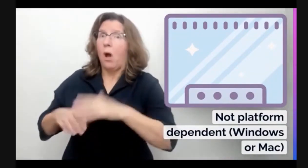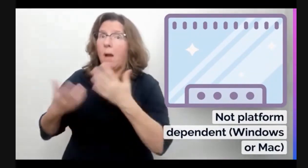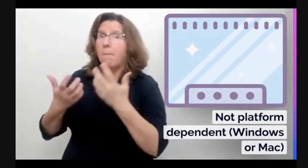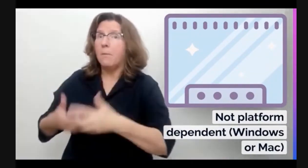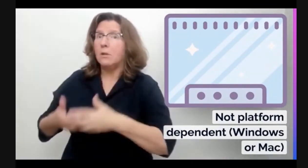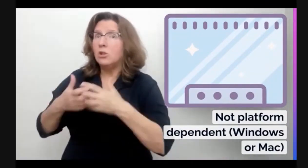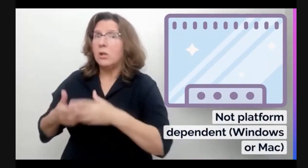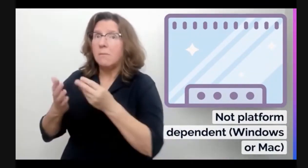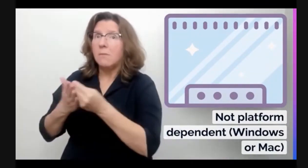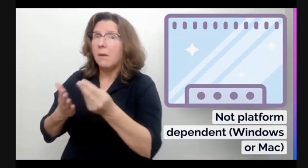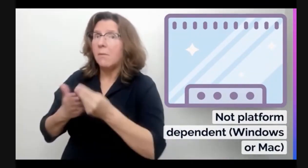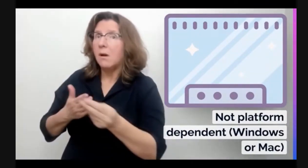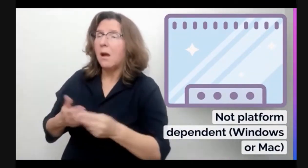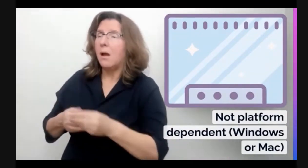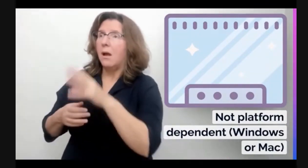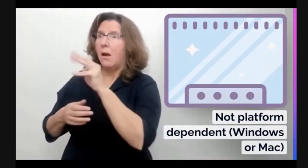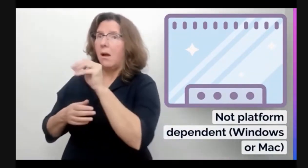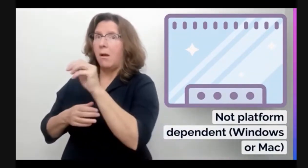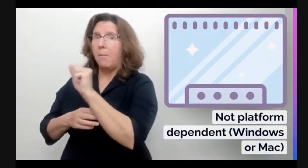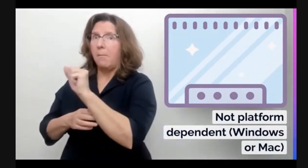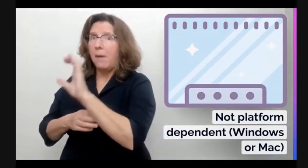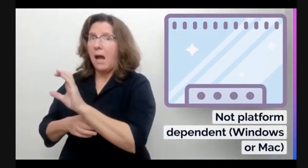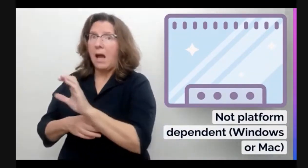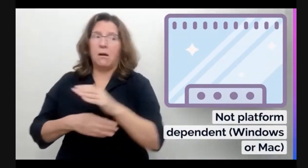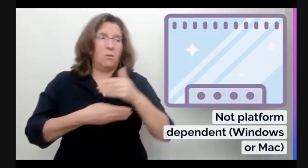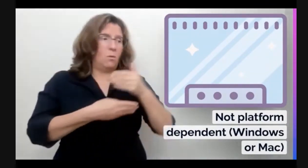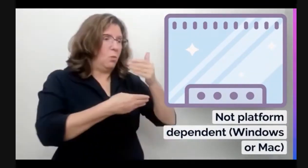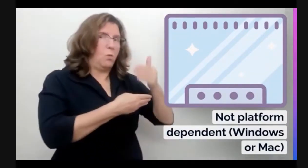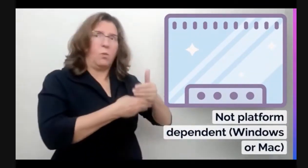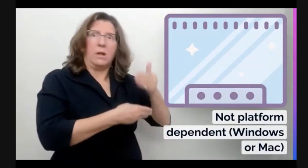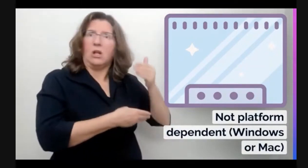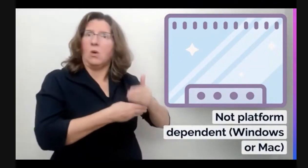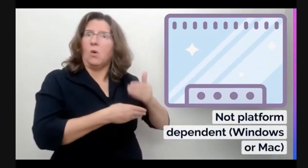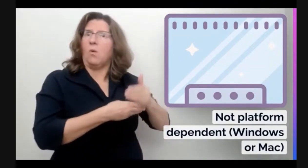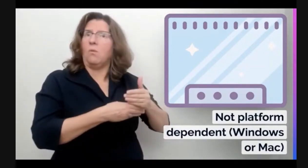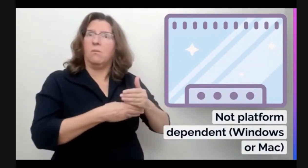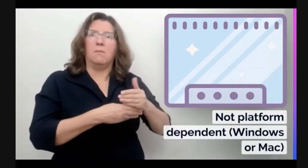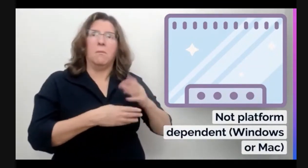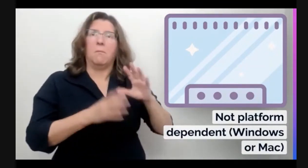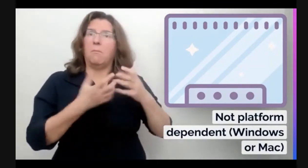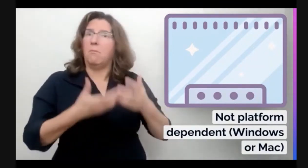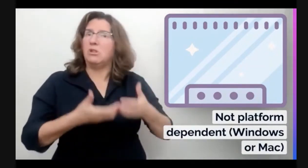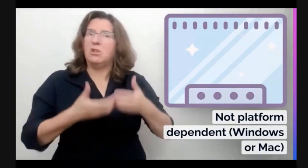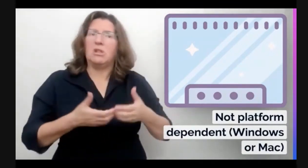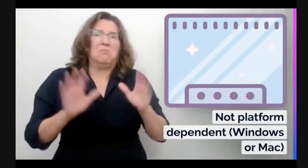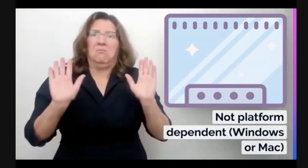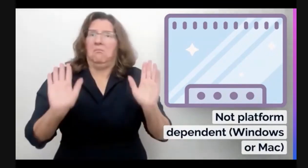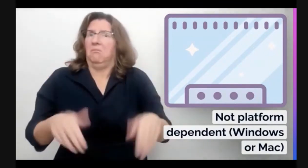It is not hardware dependent. It will work on both Mac and Windows